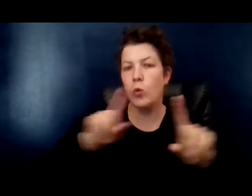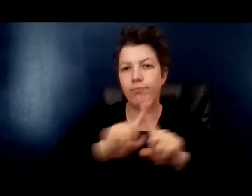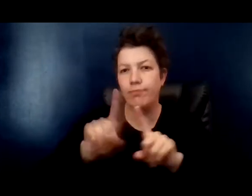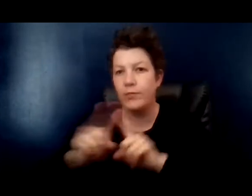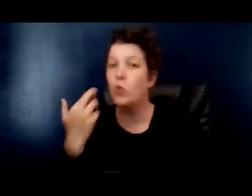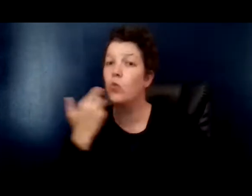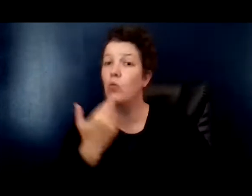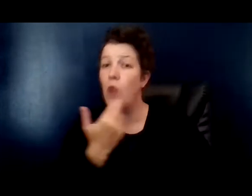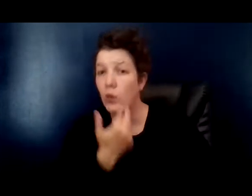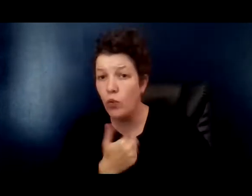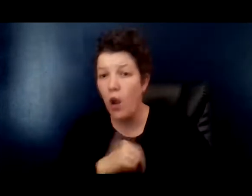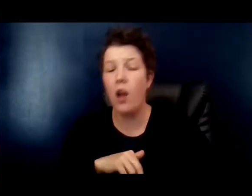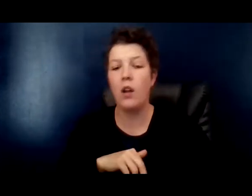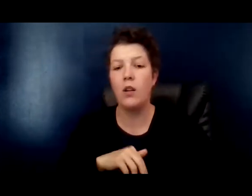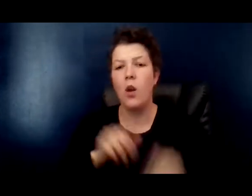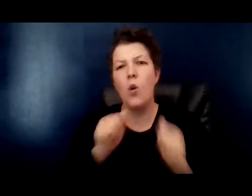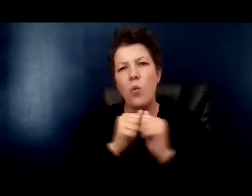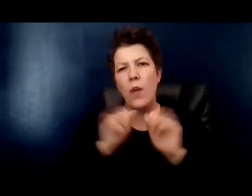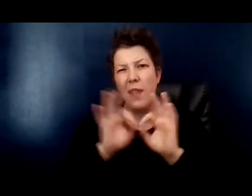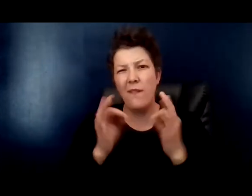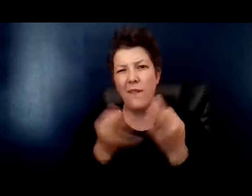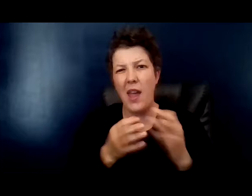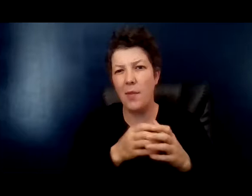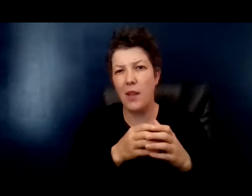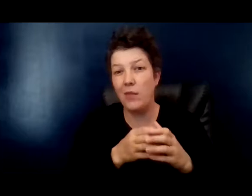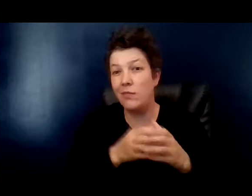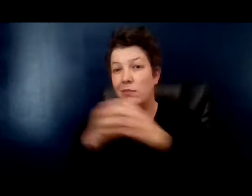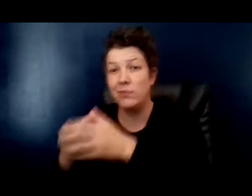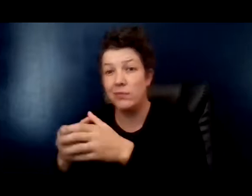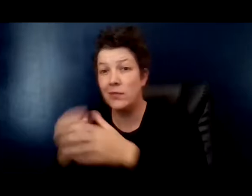places with their families, or if they're just going to run an errand,